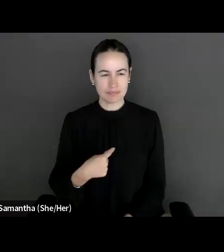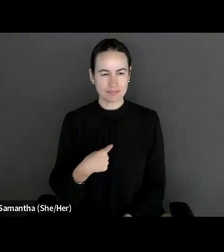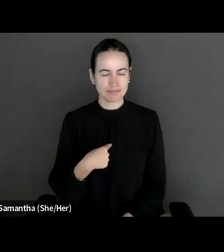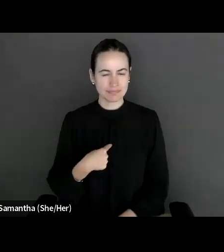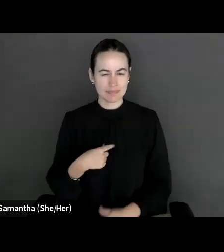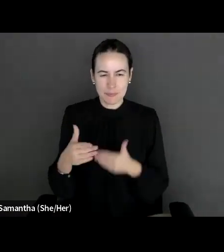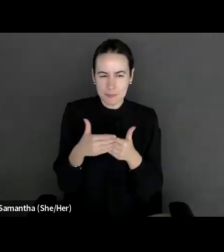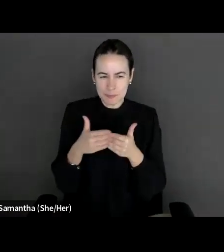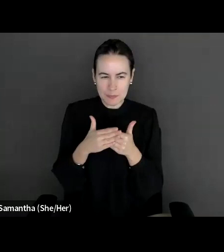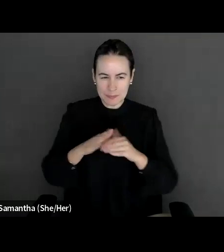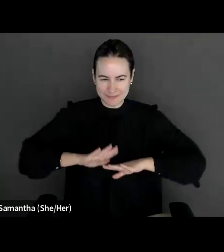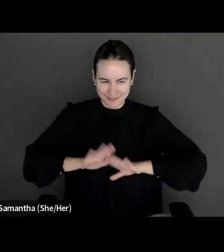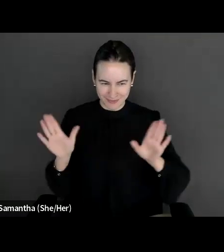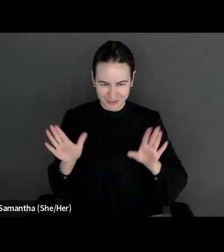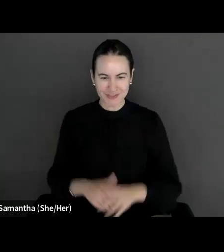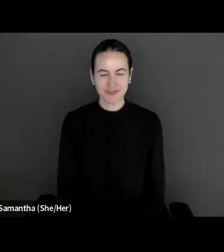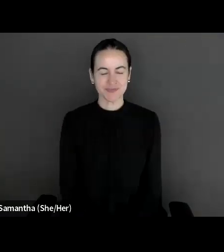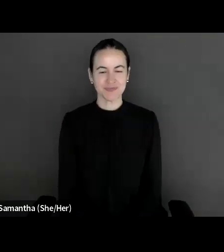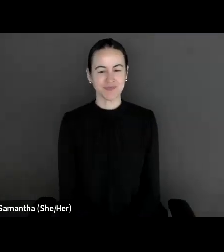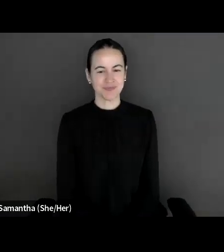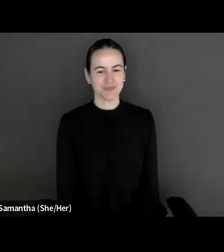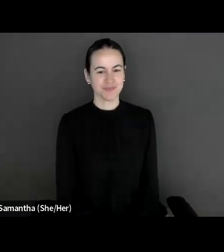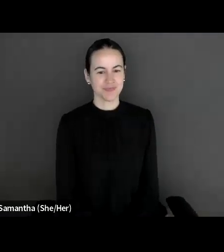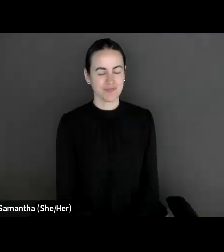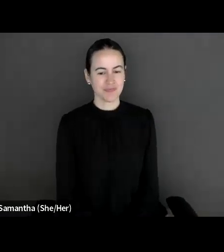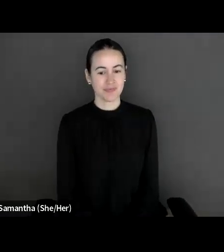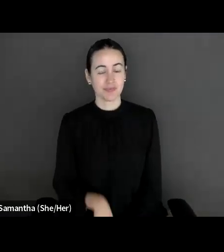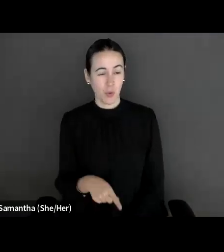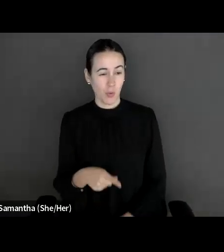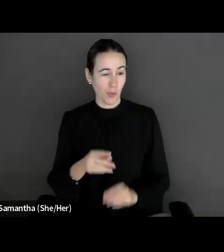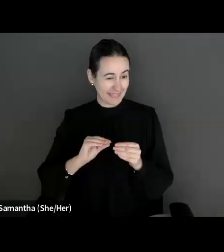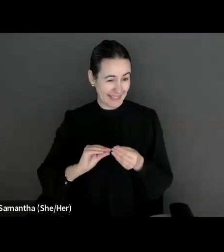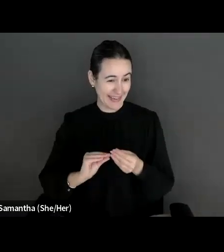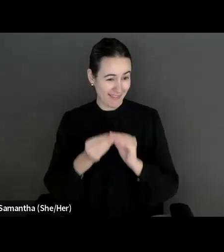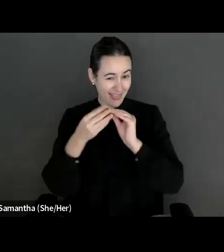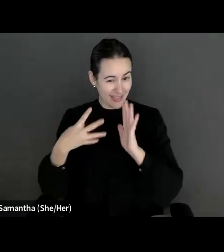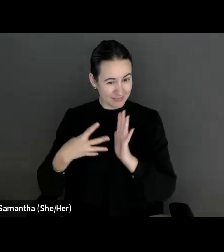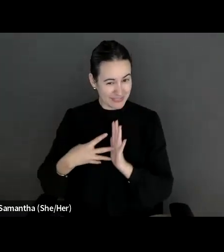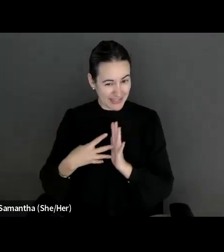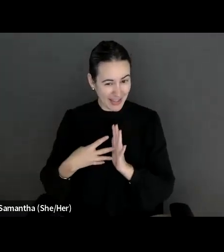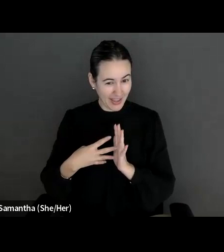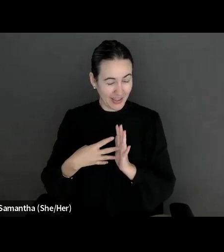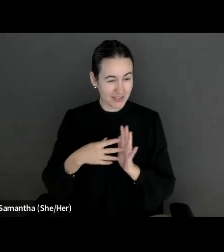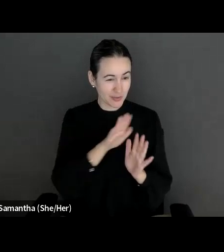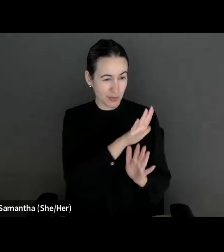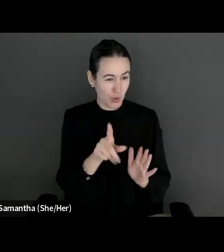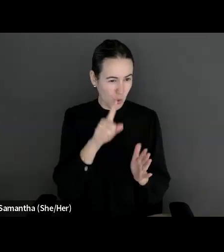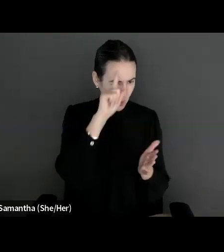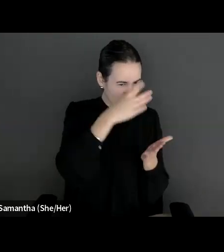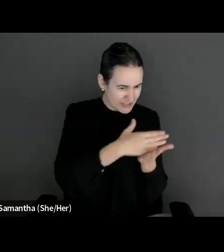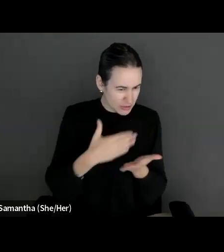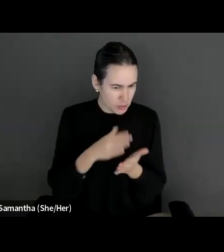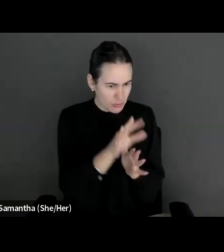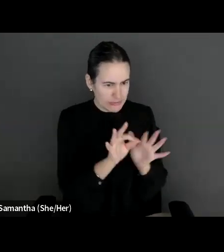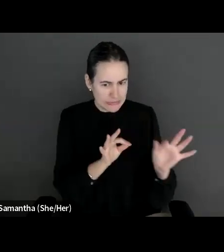Every construct choice scale developers make has different implications for score generalizability and the precisions